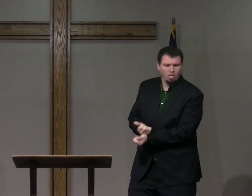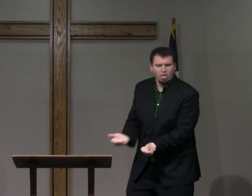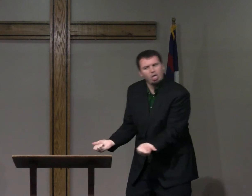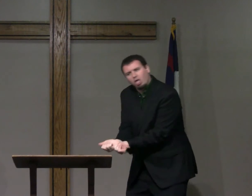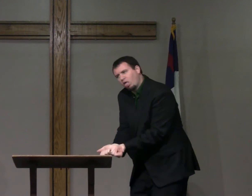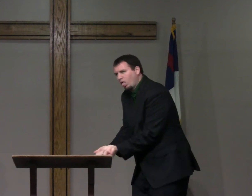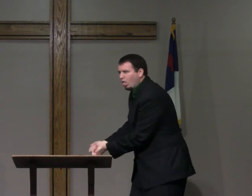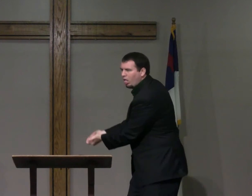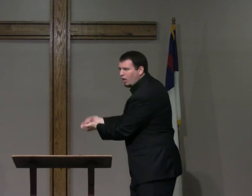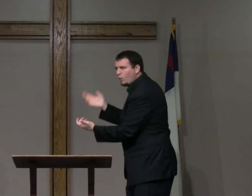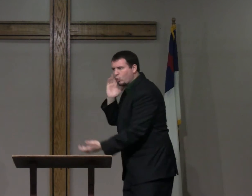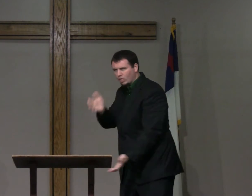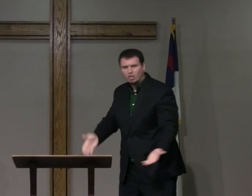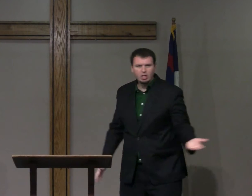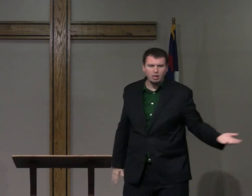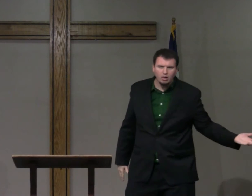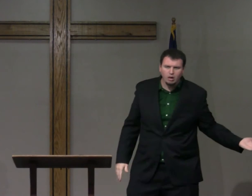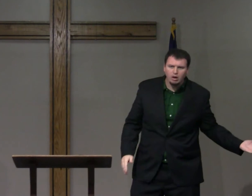and get you out.